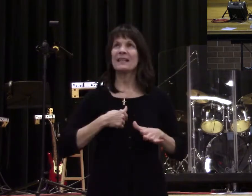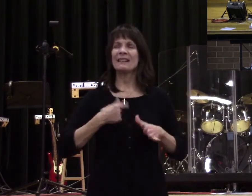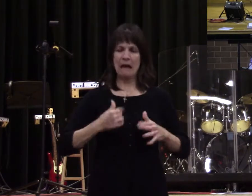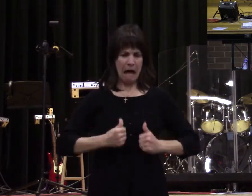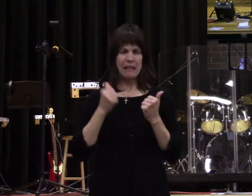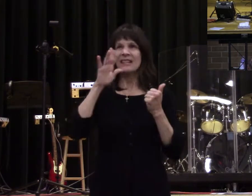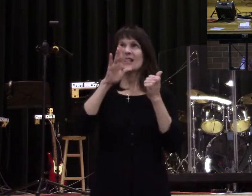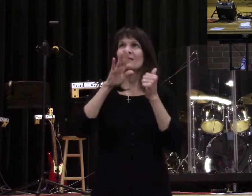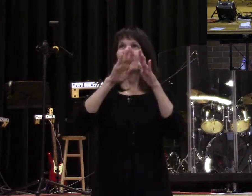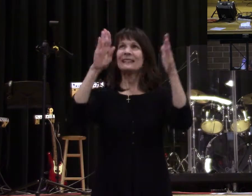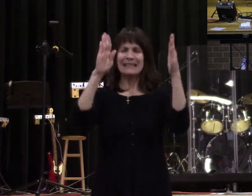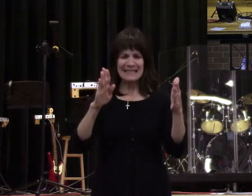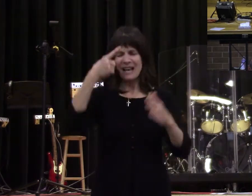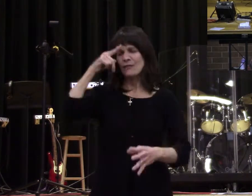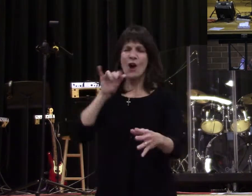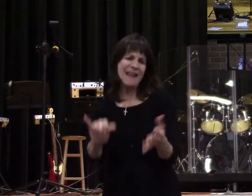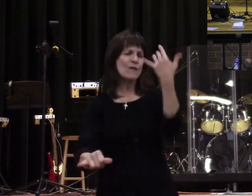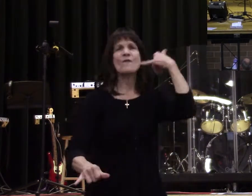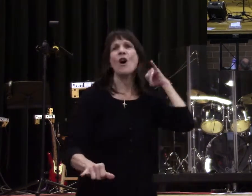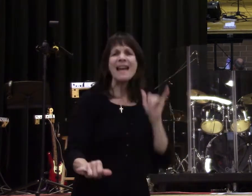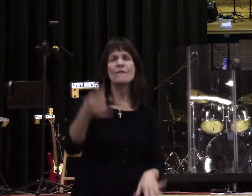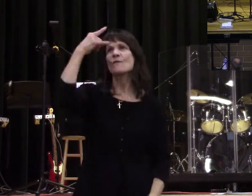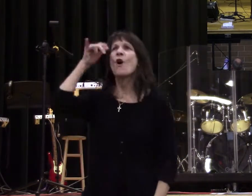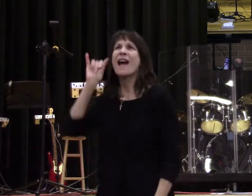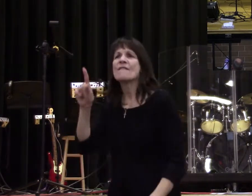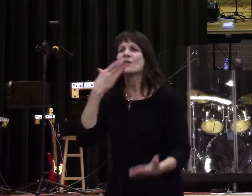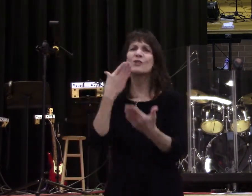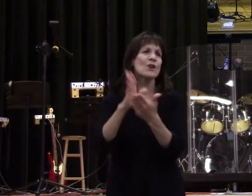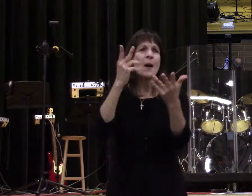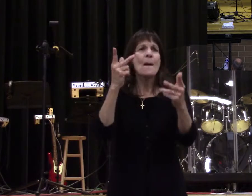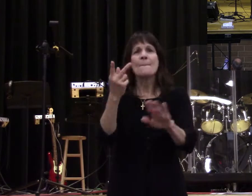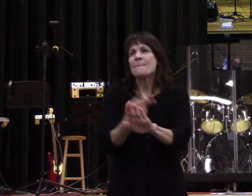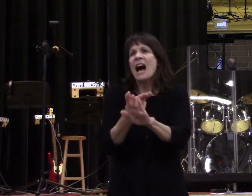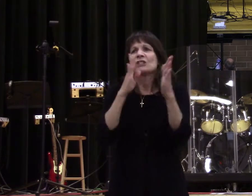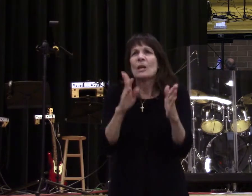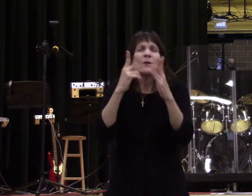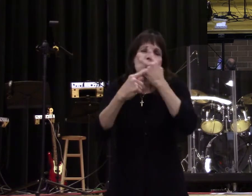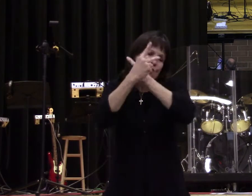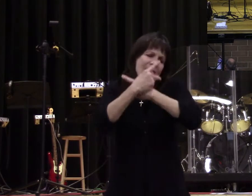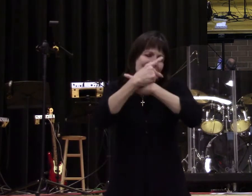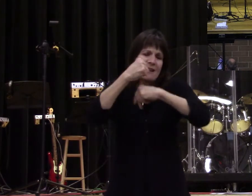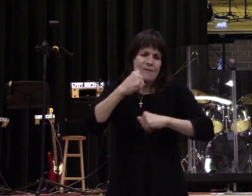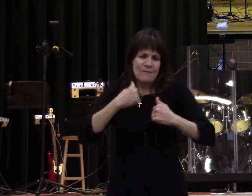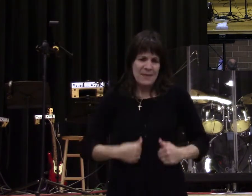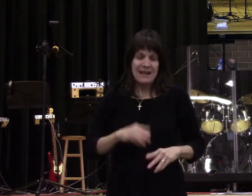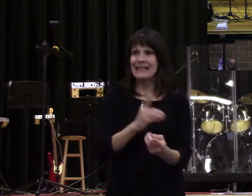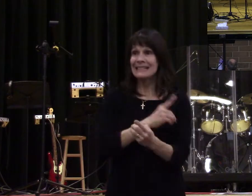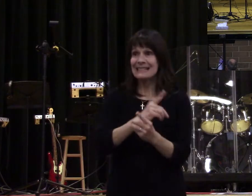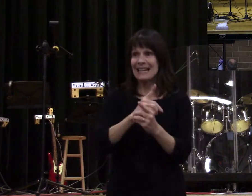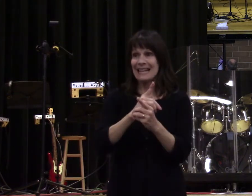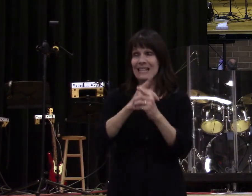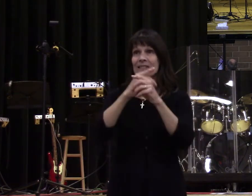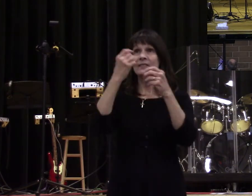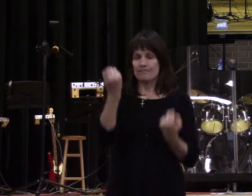forever and ever and ever and ever. You're so good. You're my shepherd, my God's mine." And a revelation came to him. The Lord was